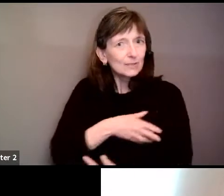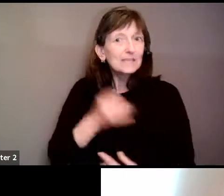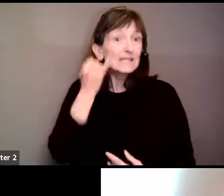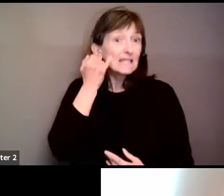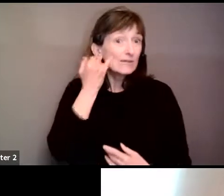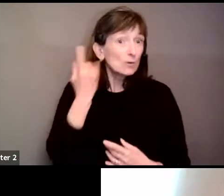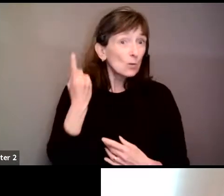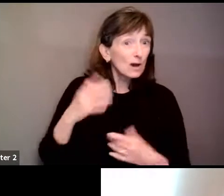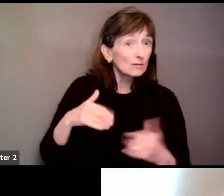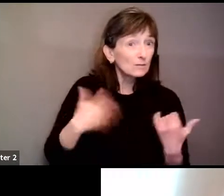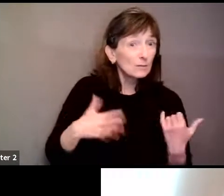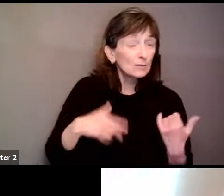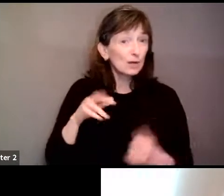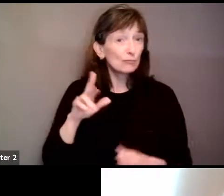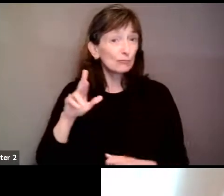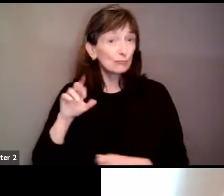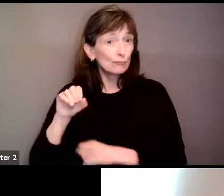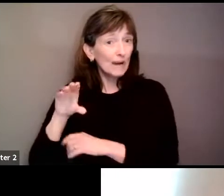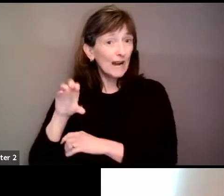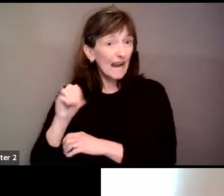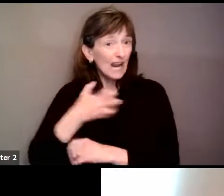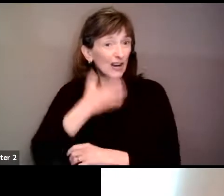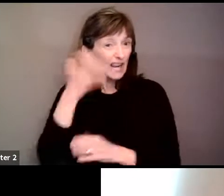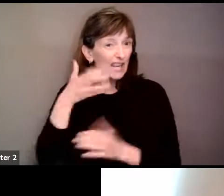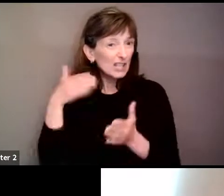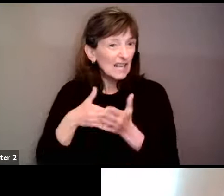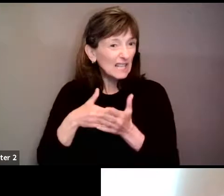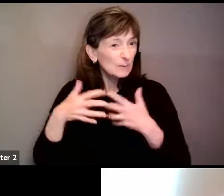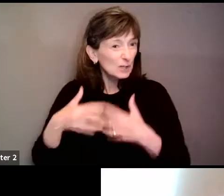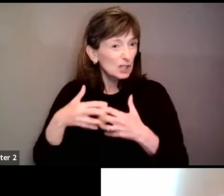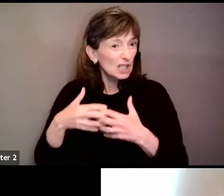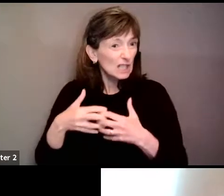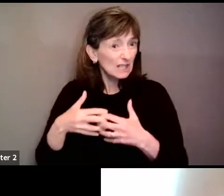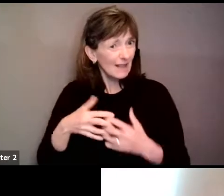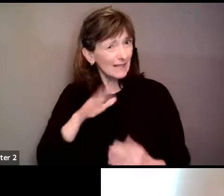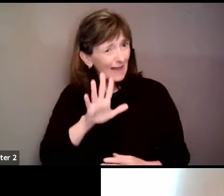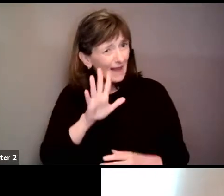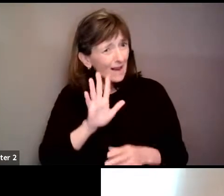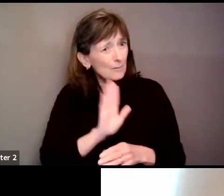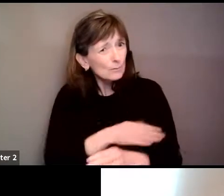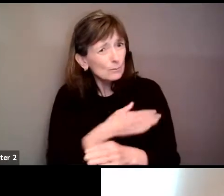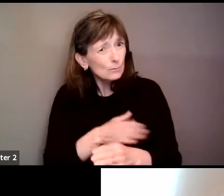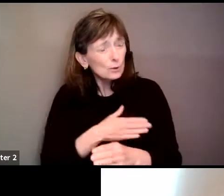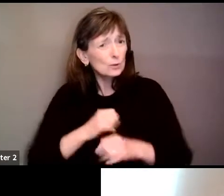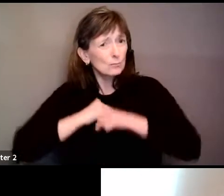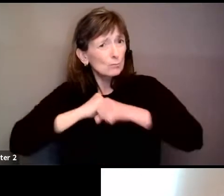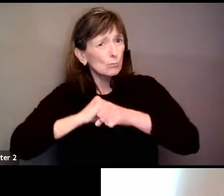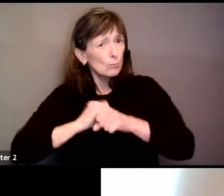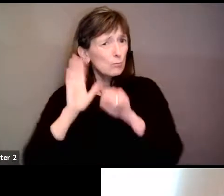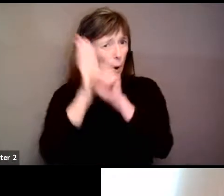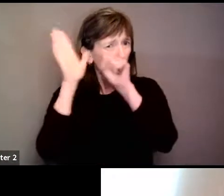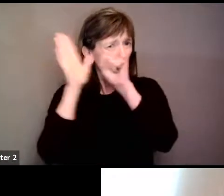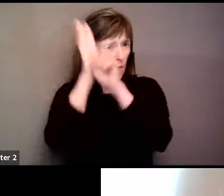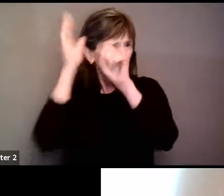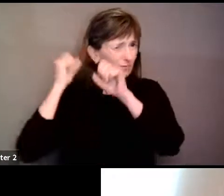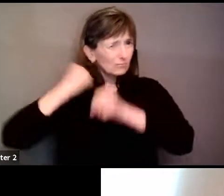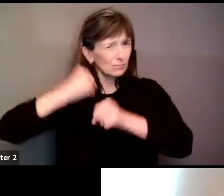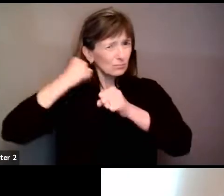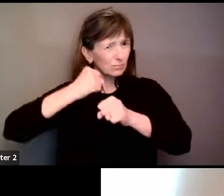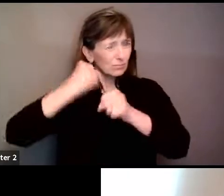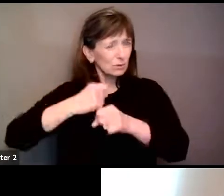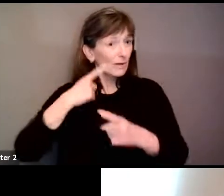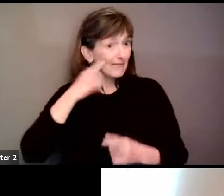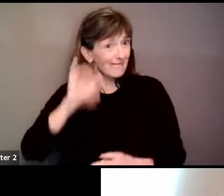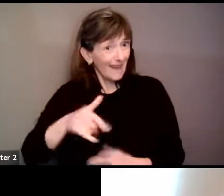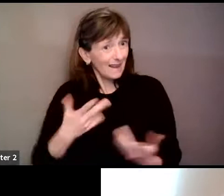the Machine. Rage Against the Machine made protest music, and it got people to rally behind them and rally behind important causes like